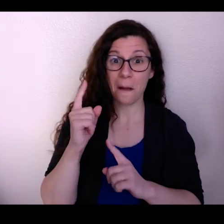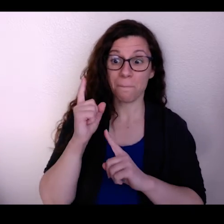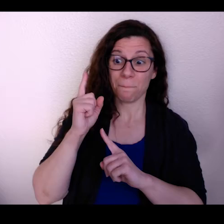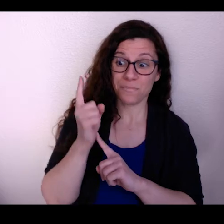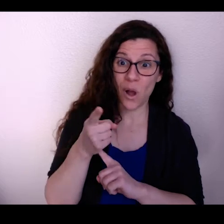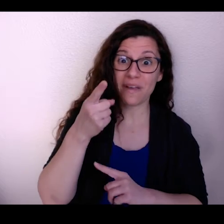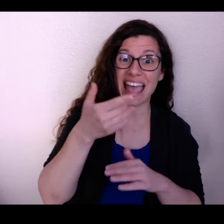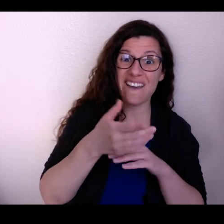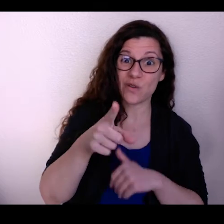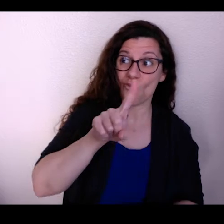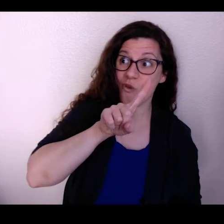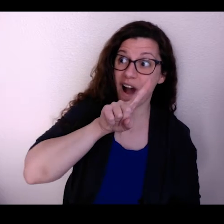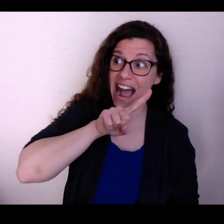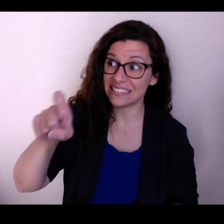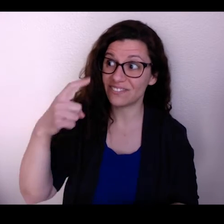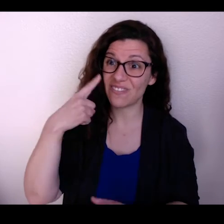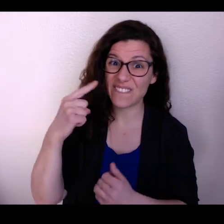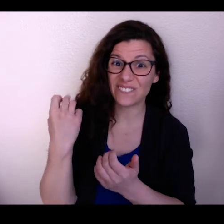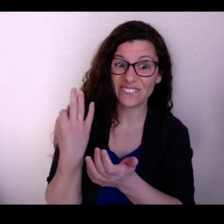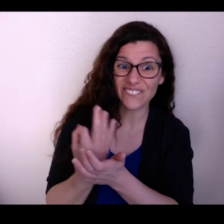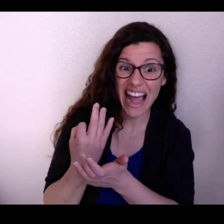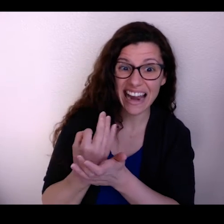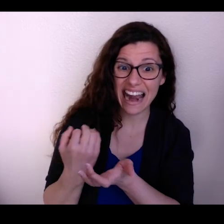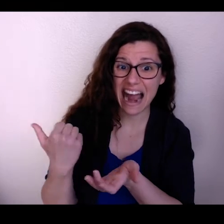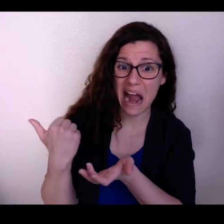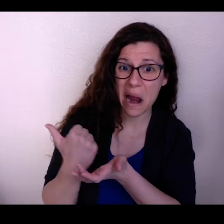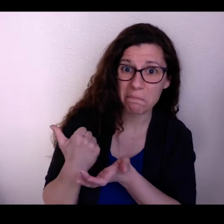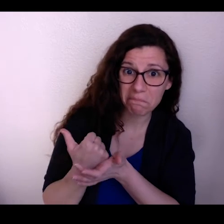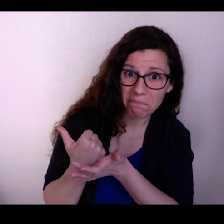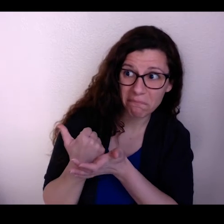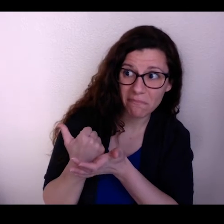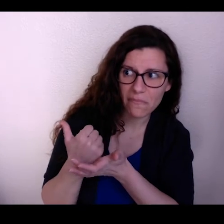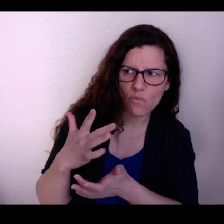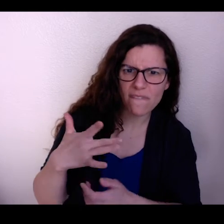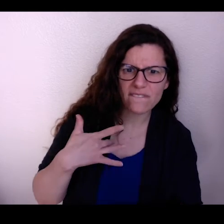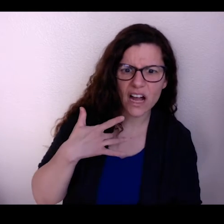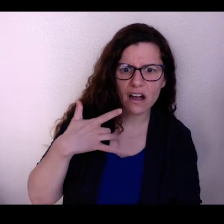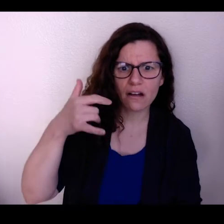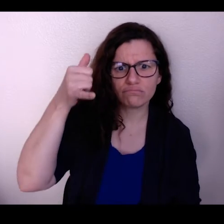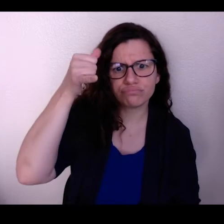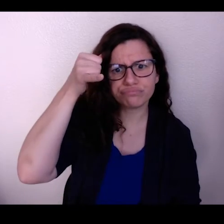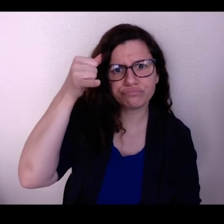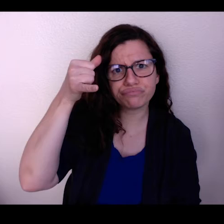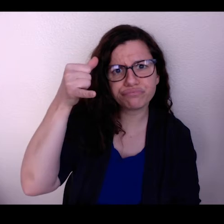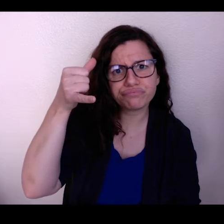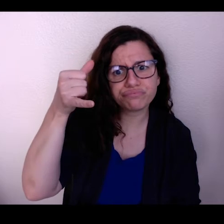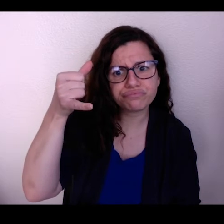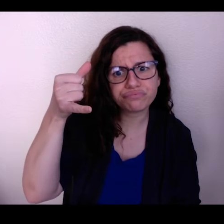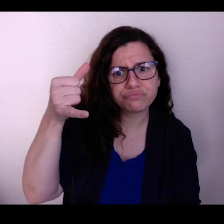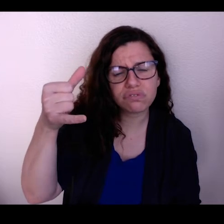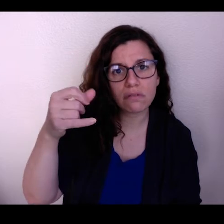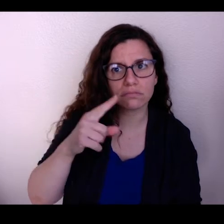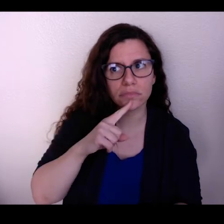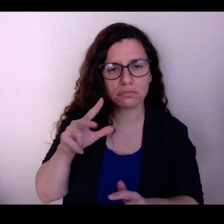earlier about waiting. The moment after you've asked them for their financial help might feel